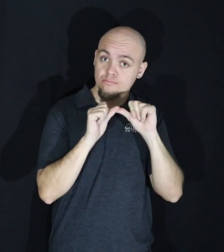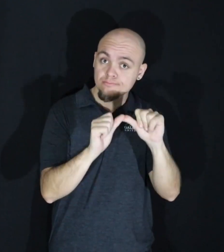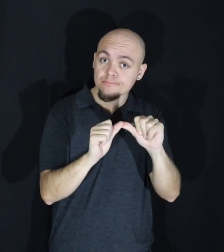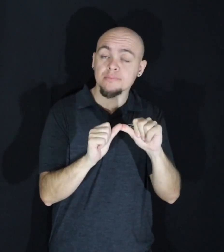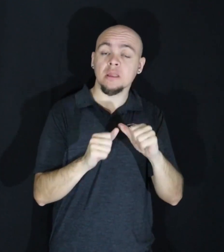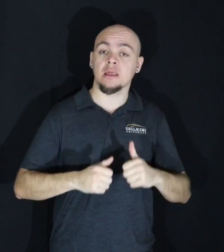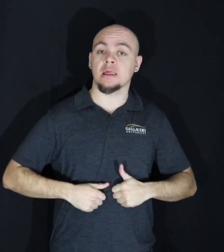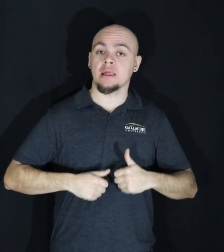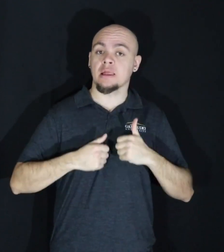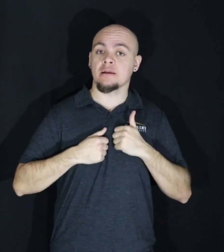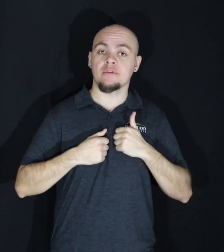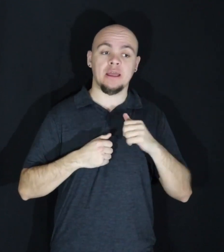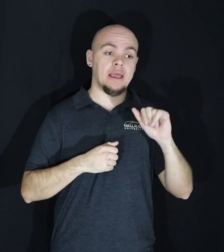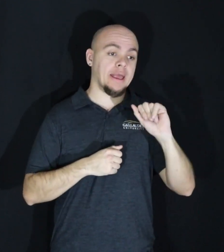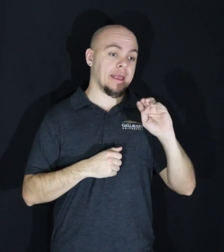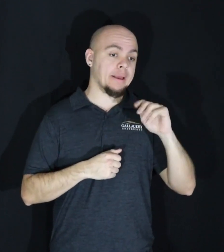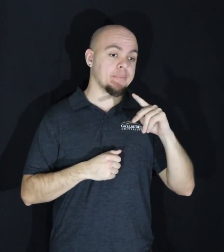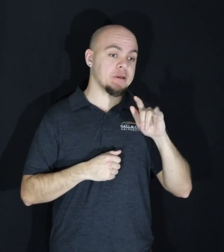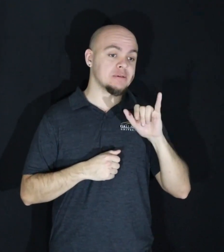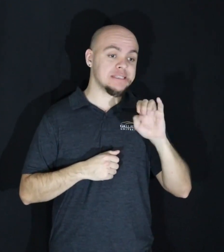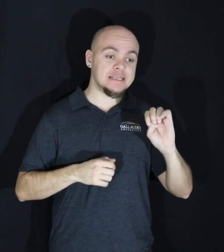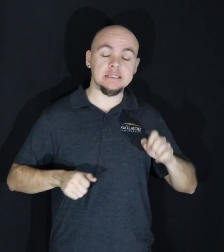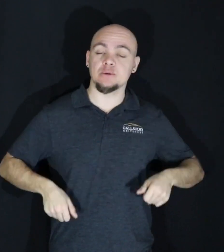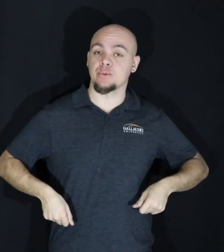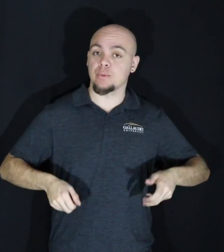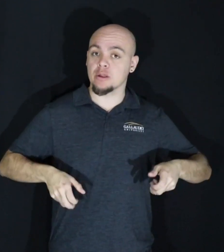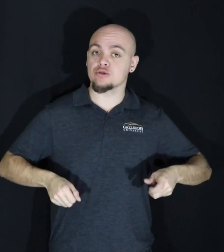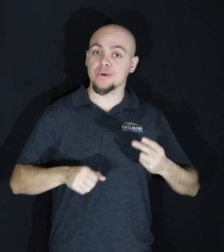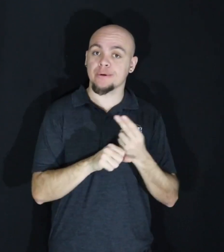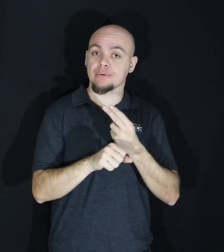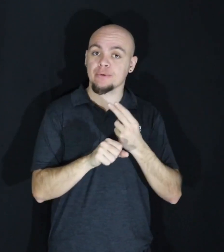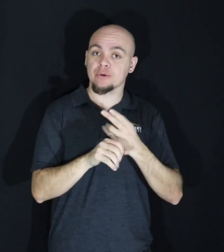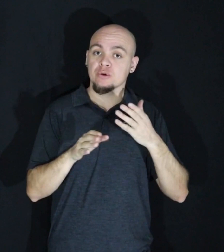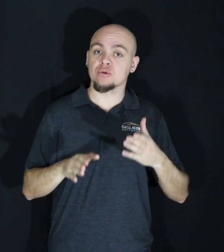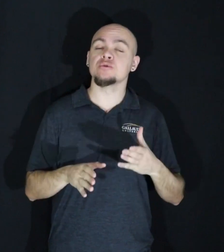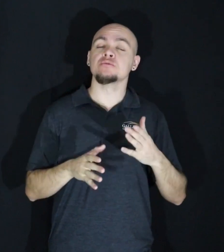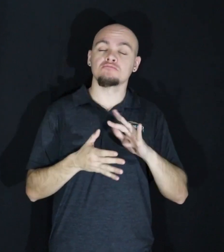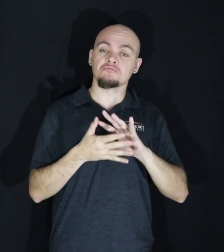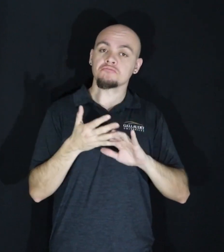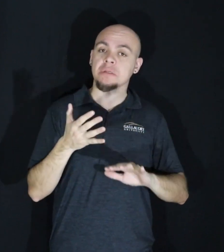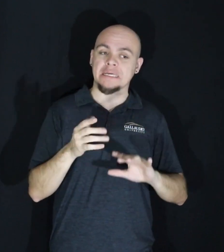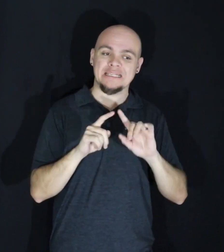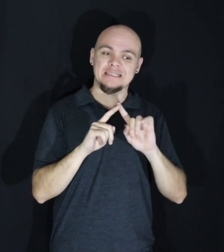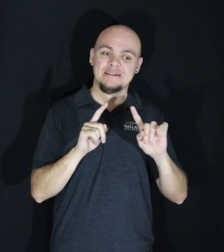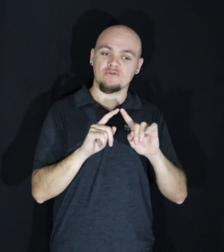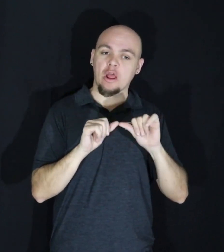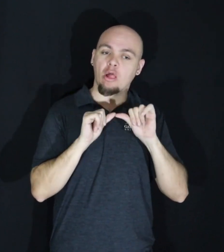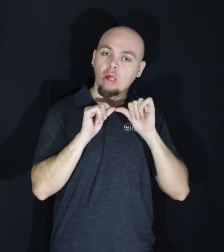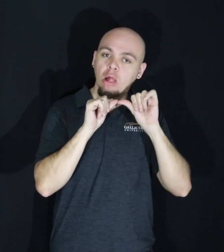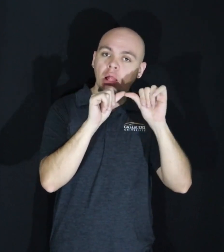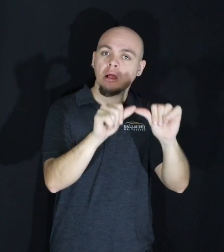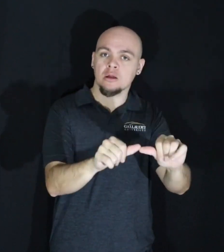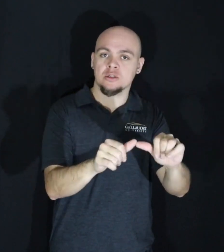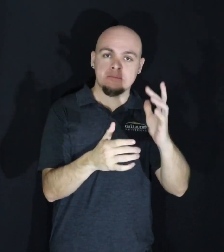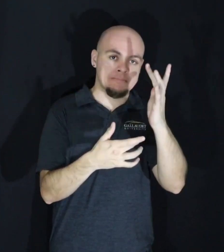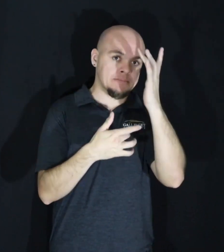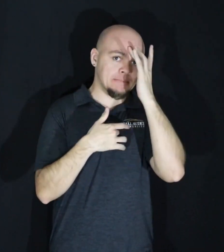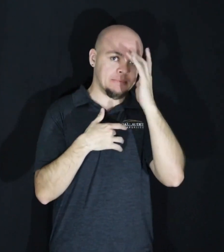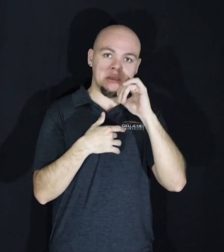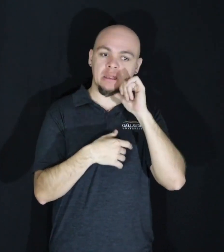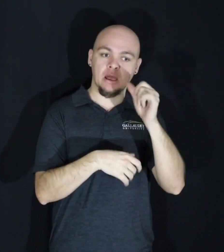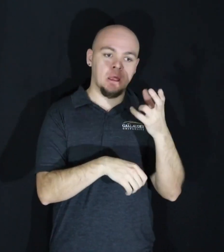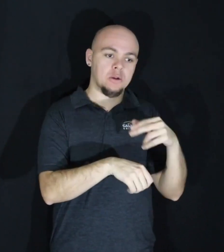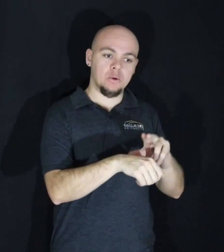amputees, wheelchair users, and other individuals that have long-term ailments that prevent them from participating in ordinary